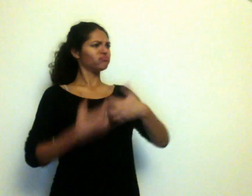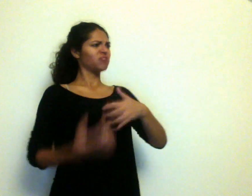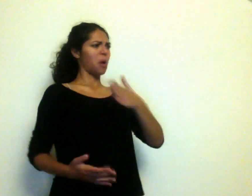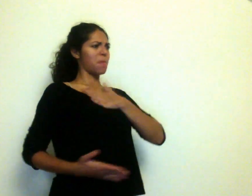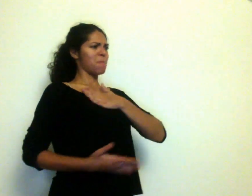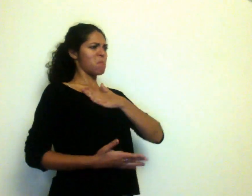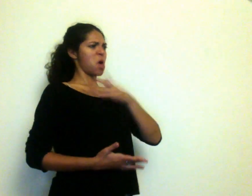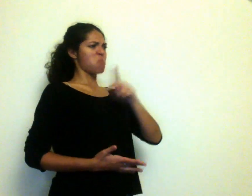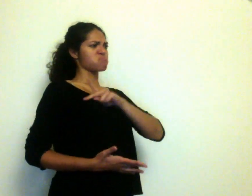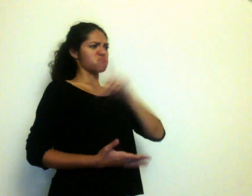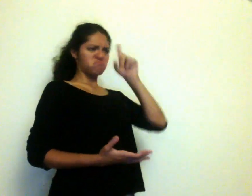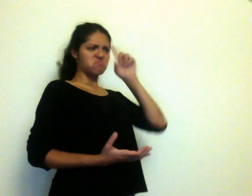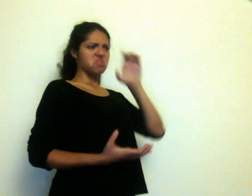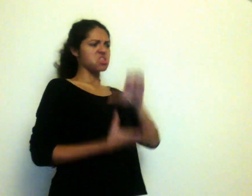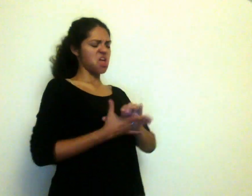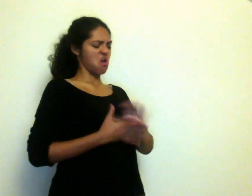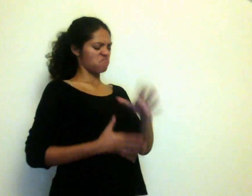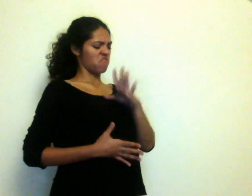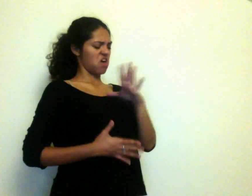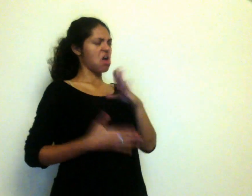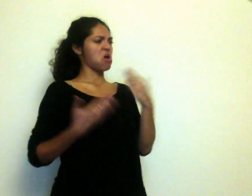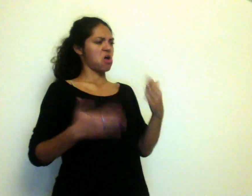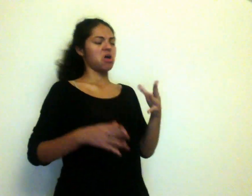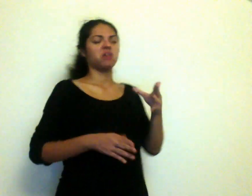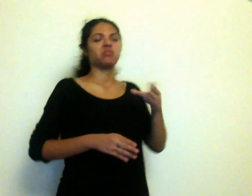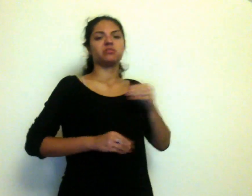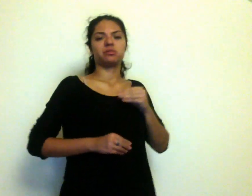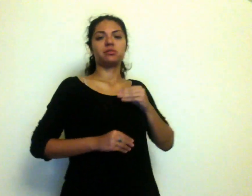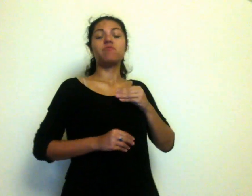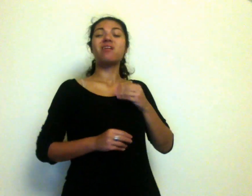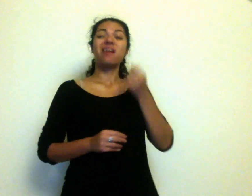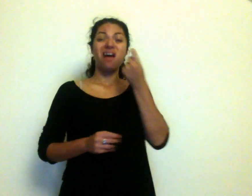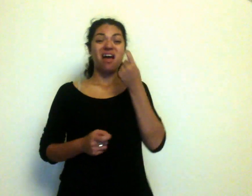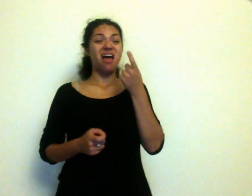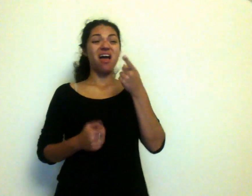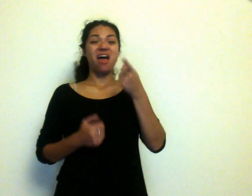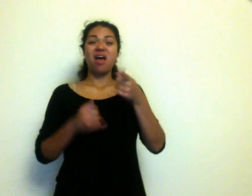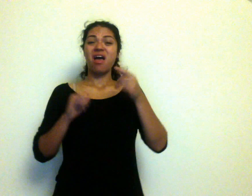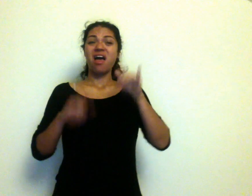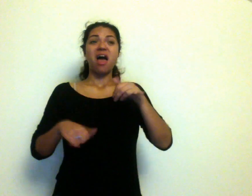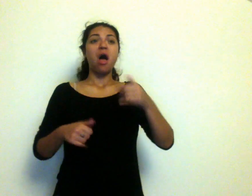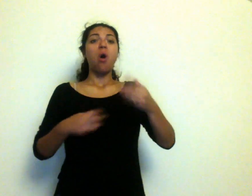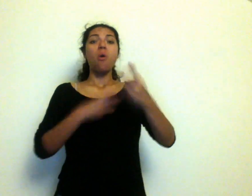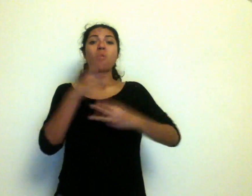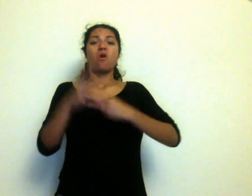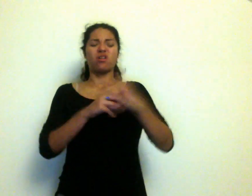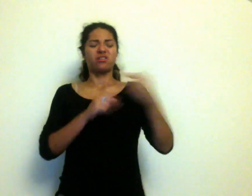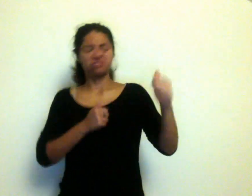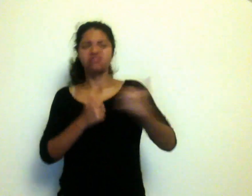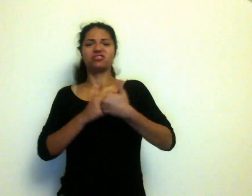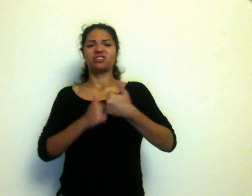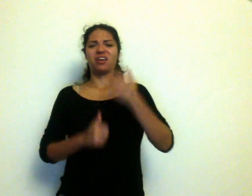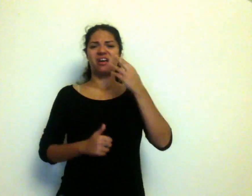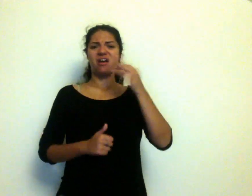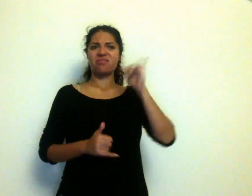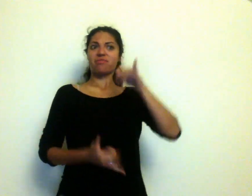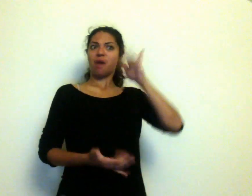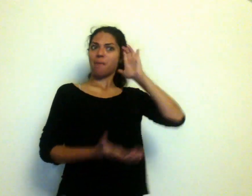reality. And you and I are called to go into this kind of a world. Nearly 1 billion people in India. And when you